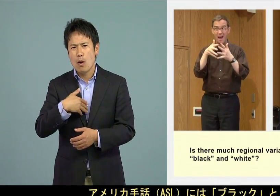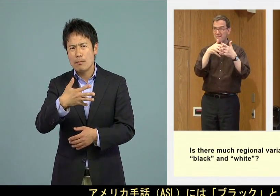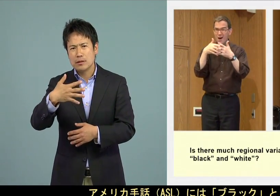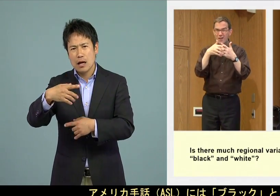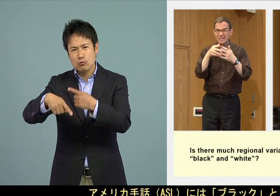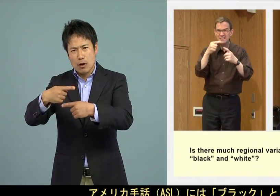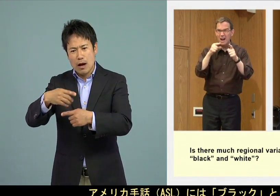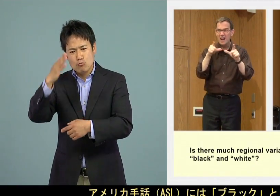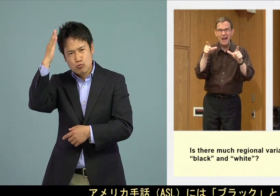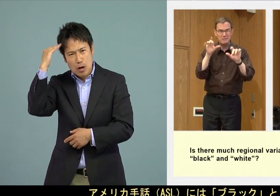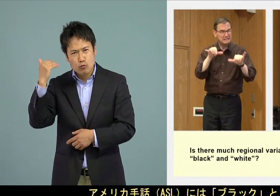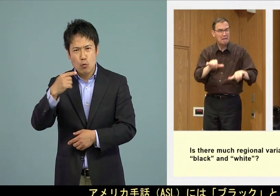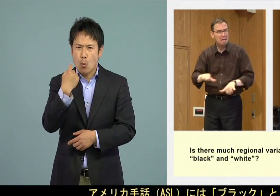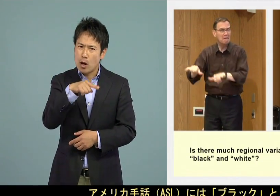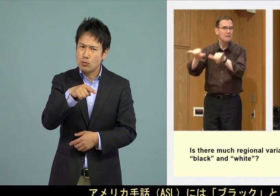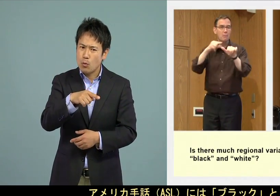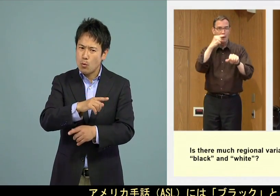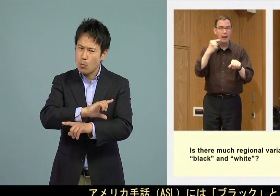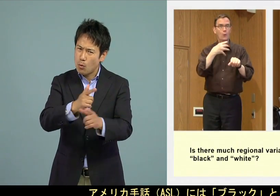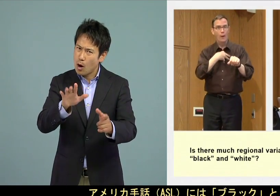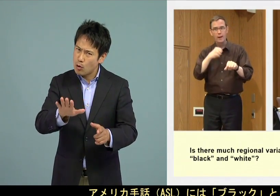American Sign Language for black and white?